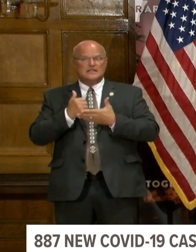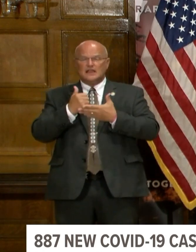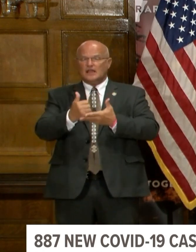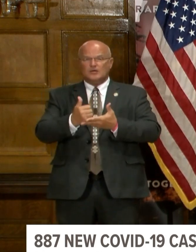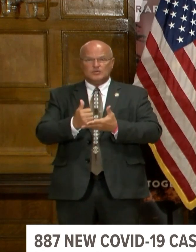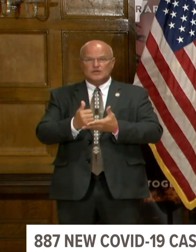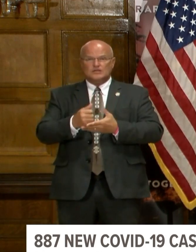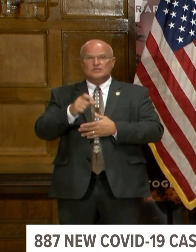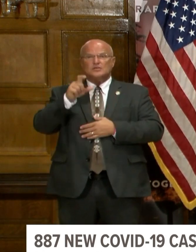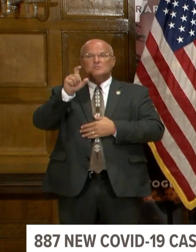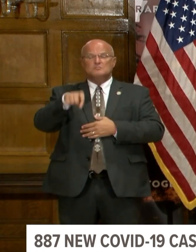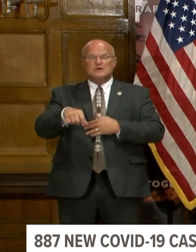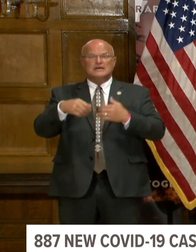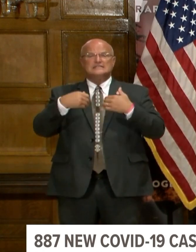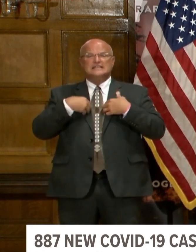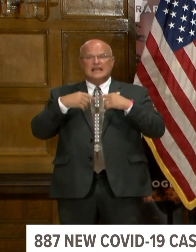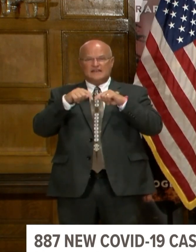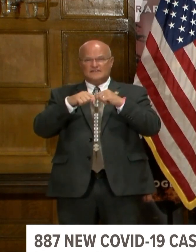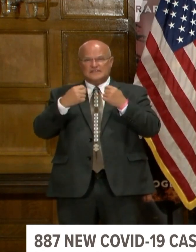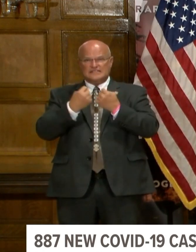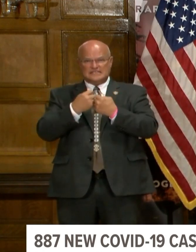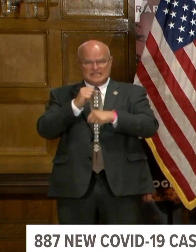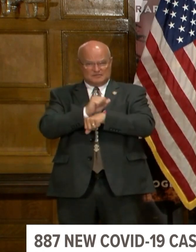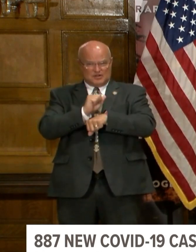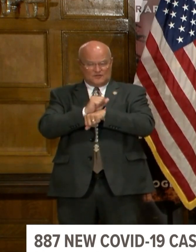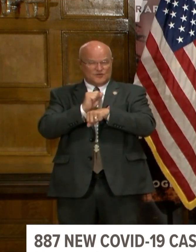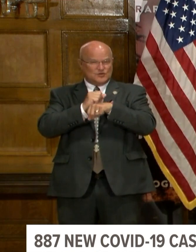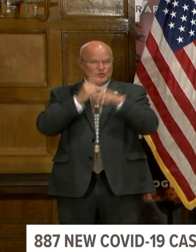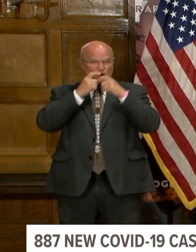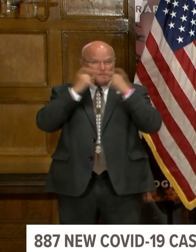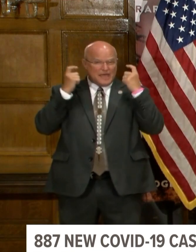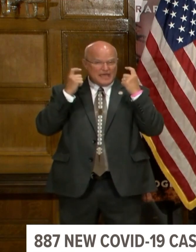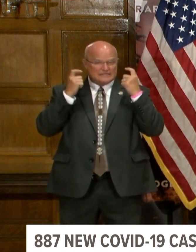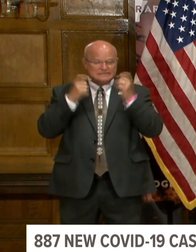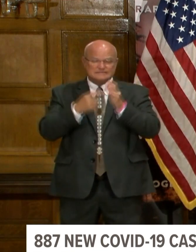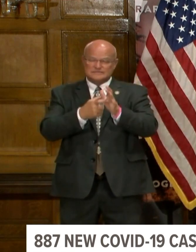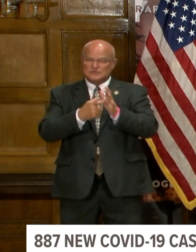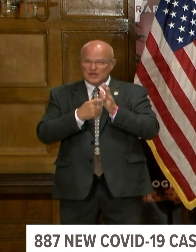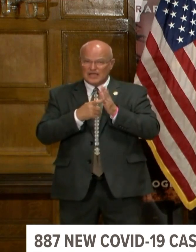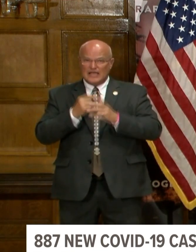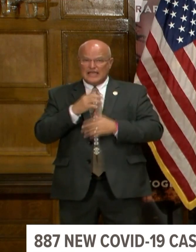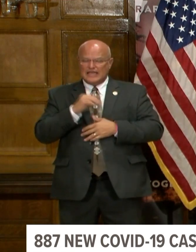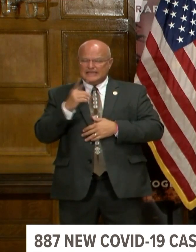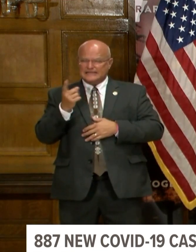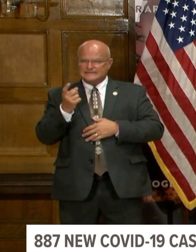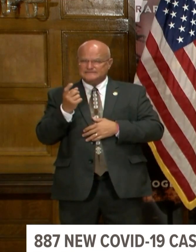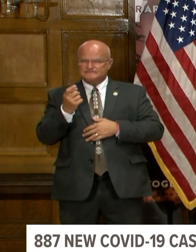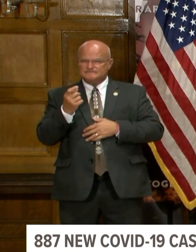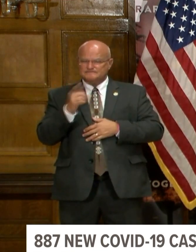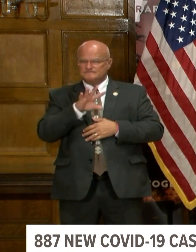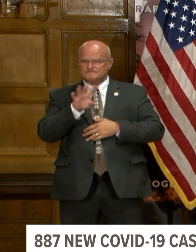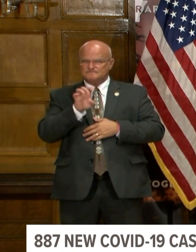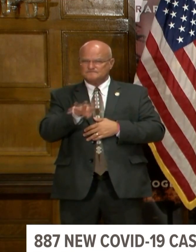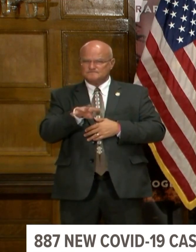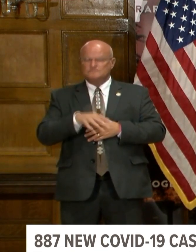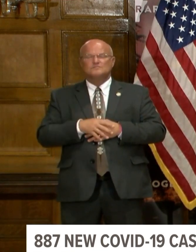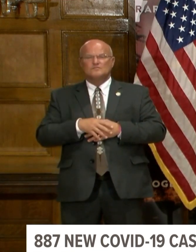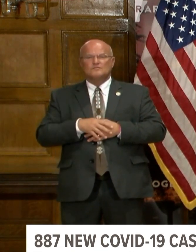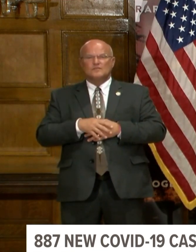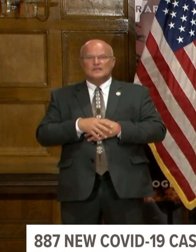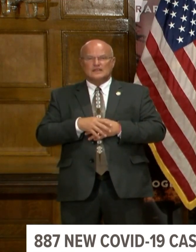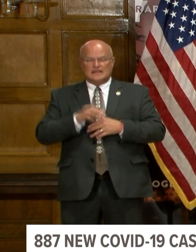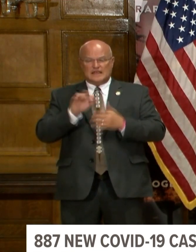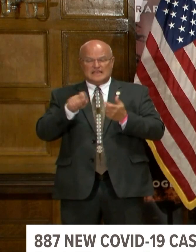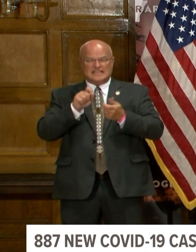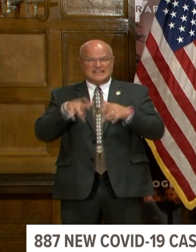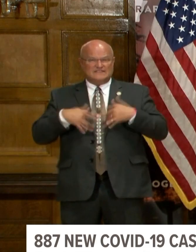lot. You need to have the team effort in wearing the mask, and you've got to ask yourself that question as you go to a particular